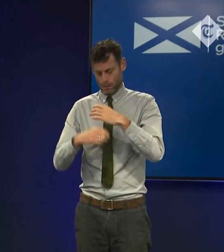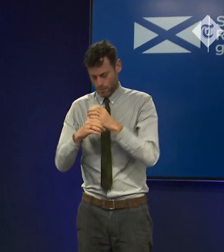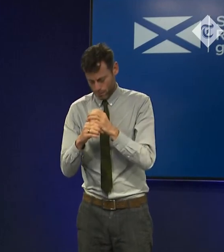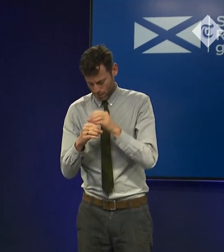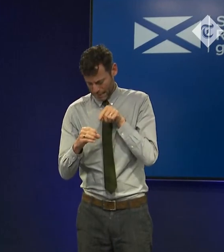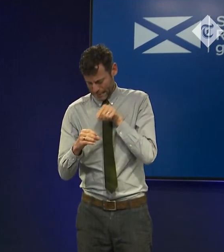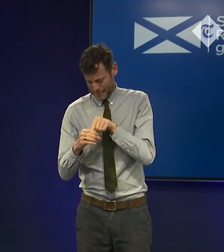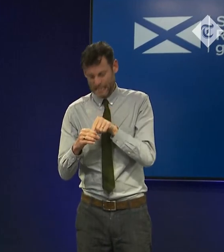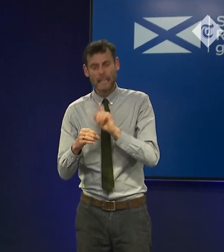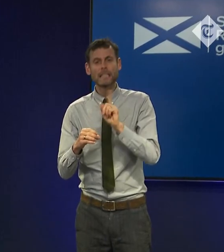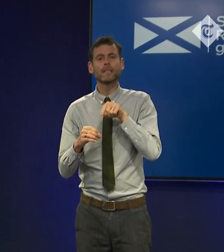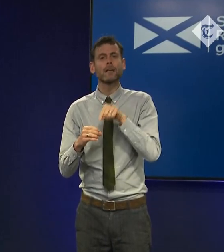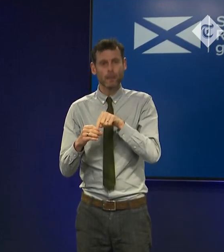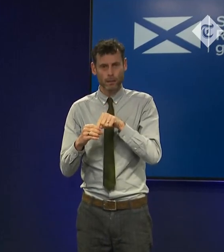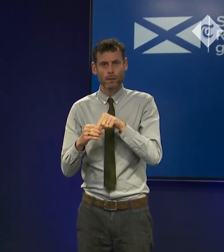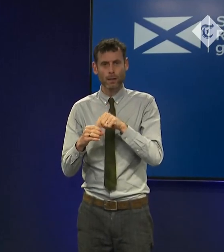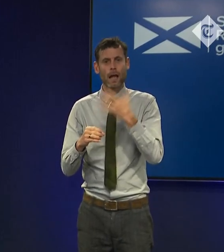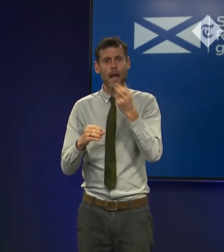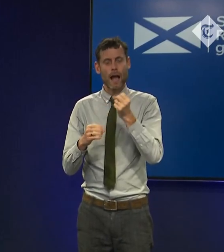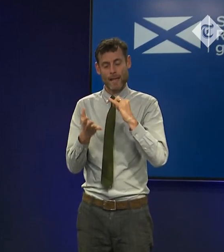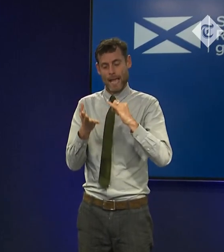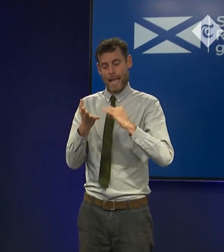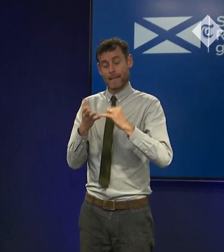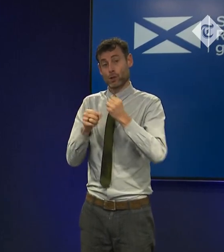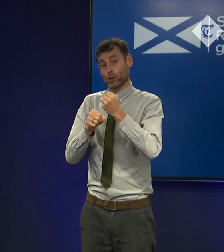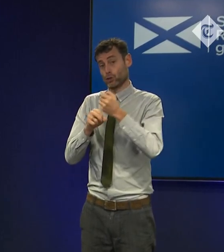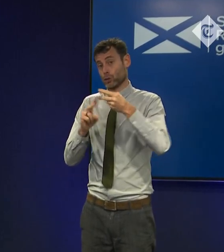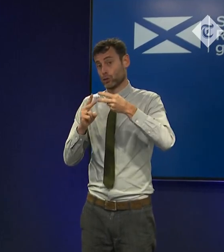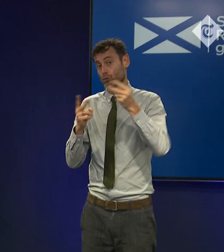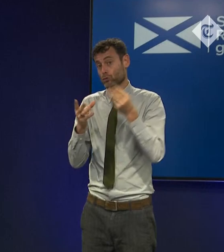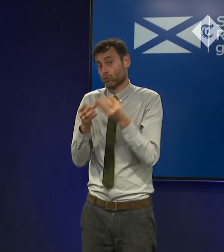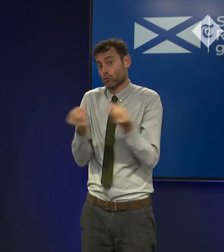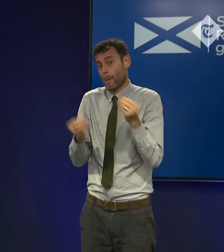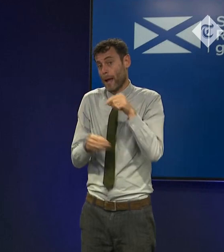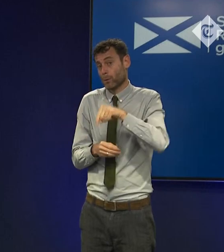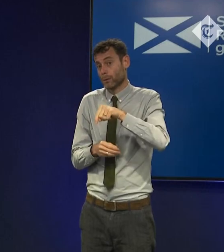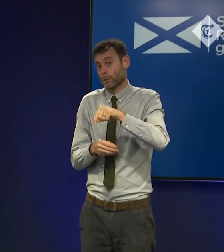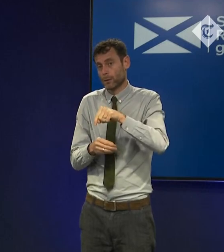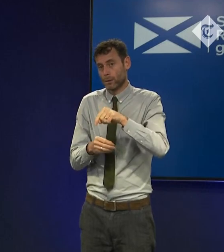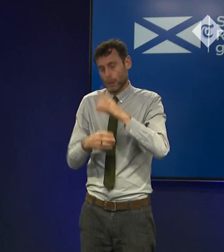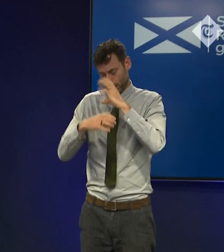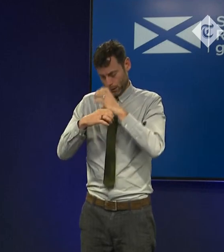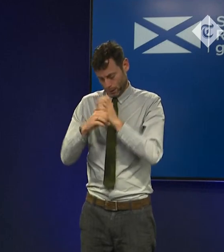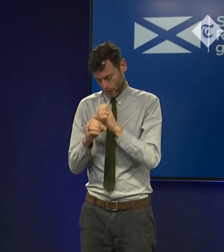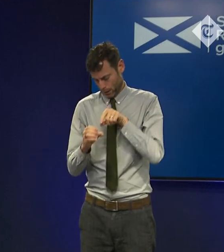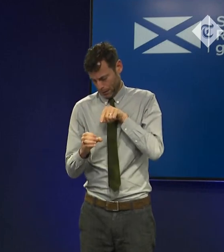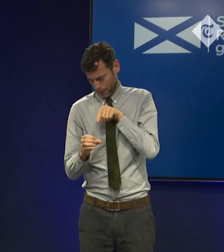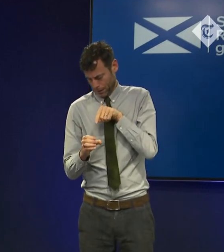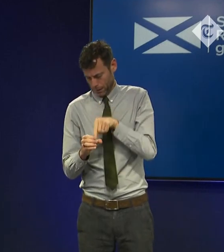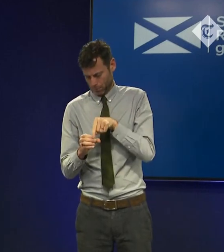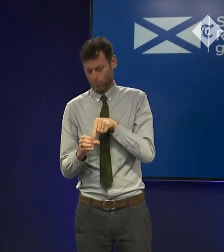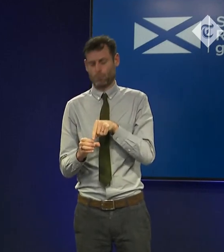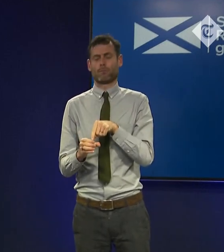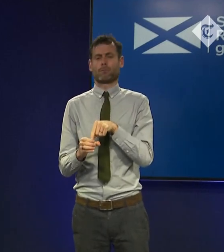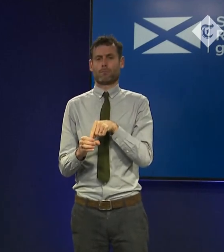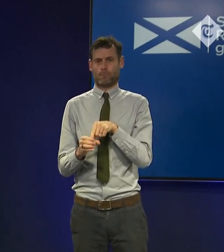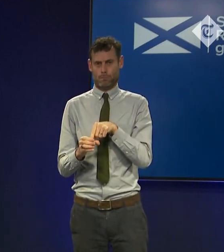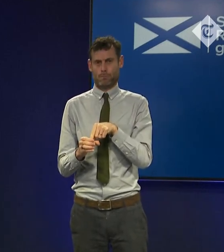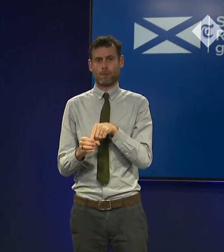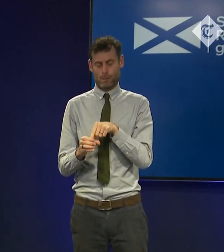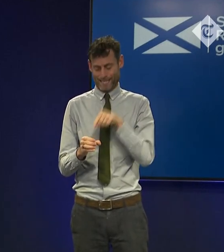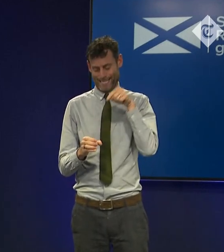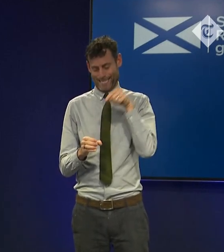virus was it showed what we called S gene dropout. So this was a particular appearance on testing that allowed us to